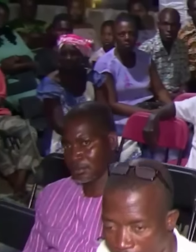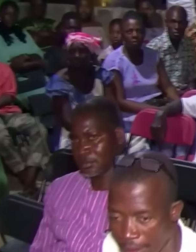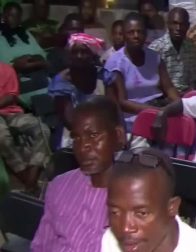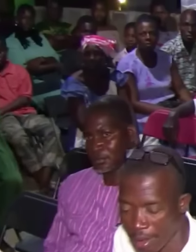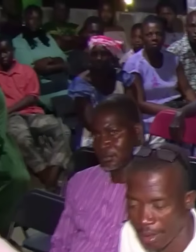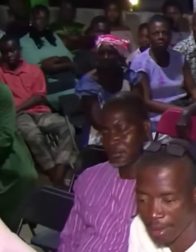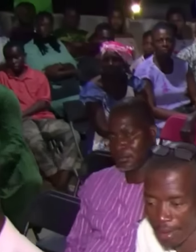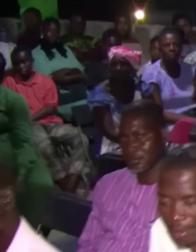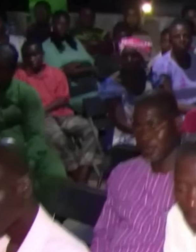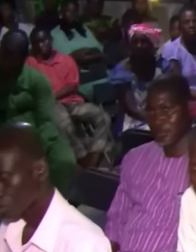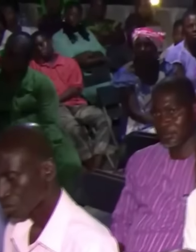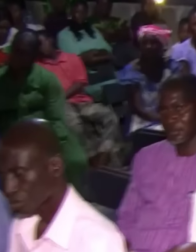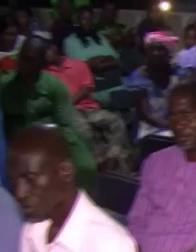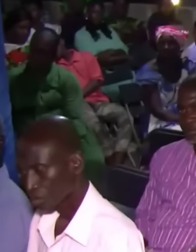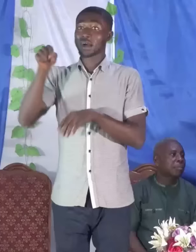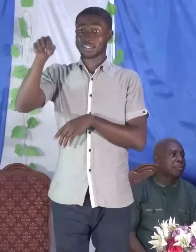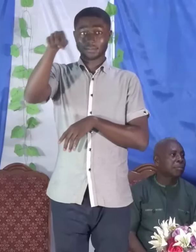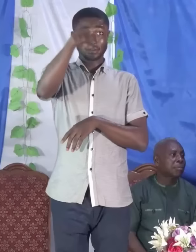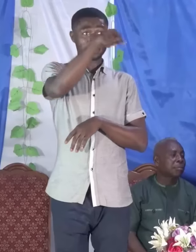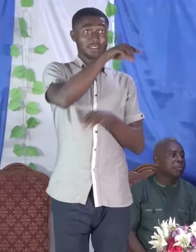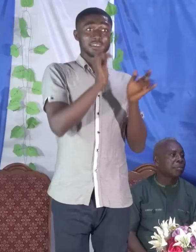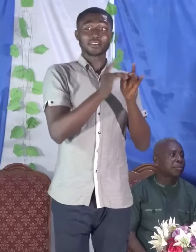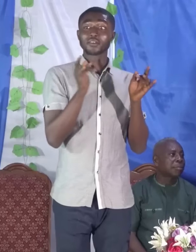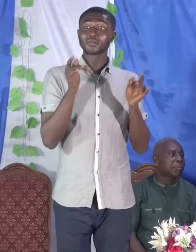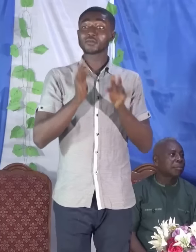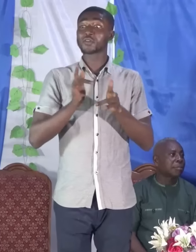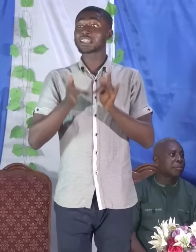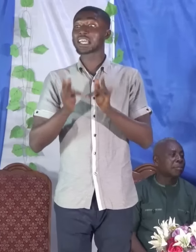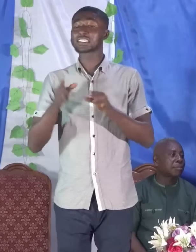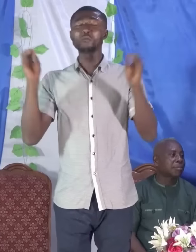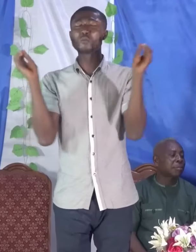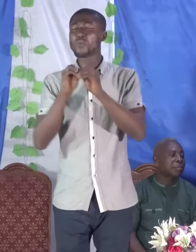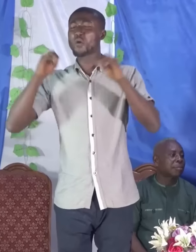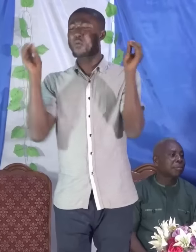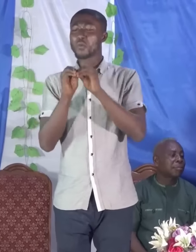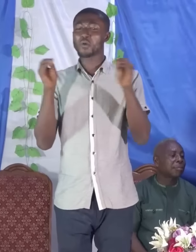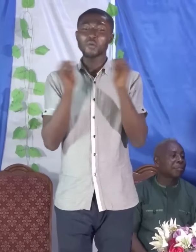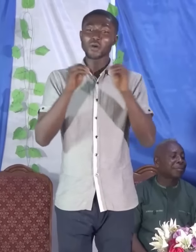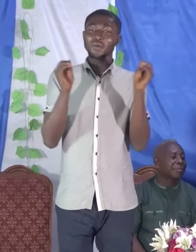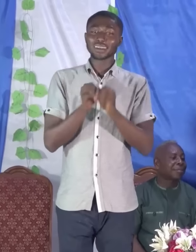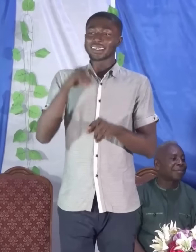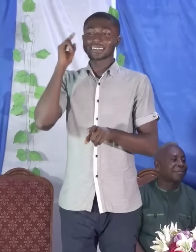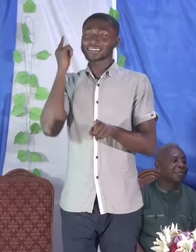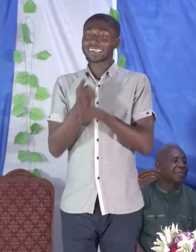jamamo ejaman sumo tete ye bebrebo to atwa kunu